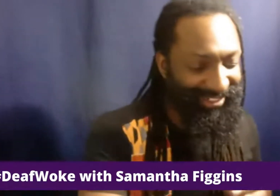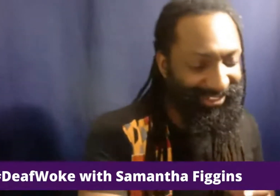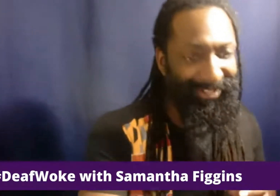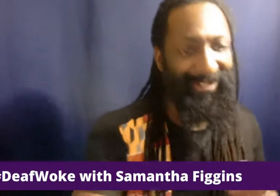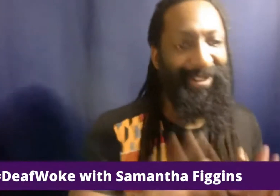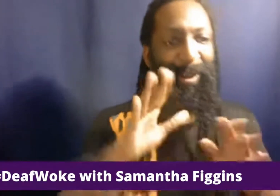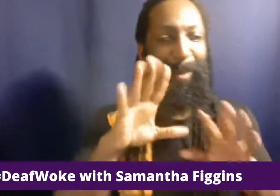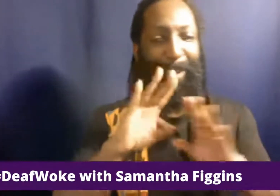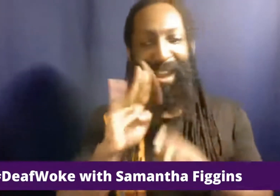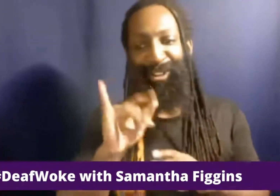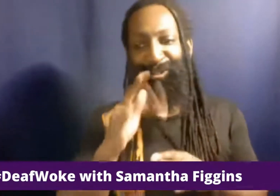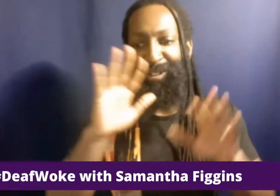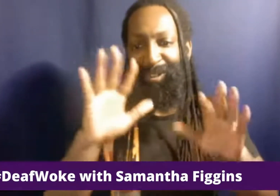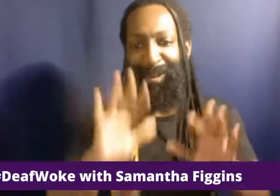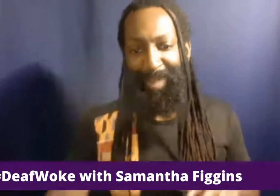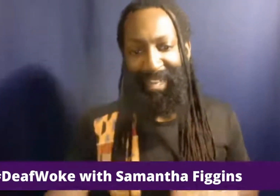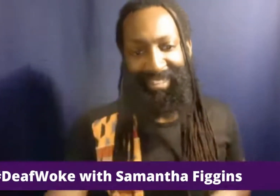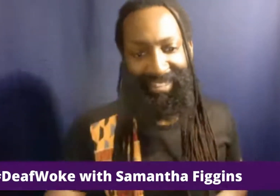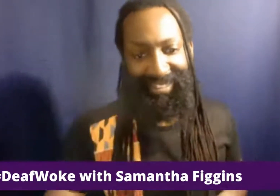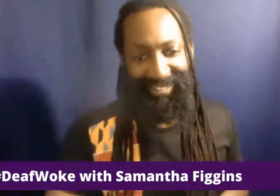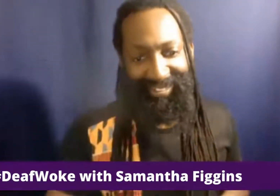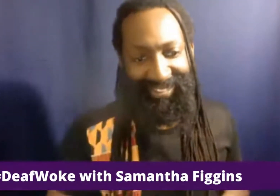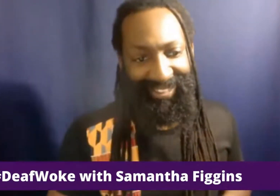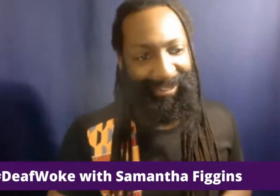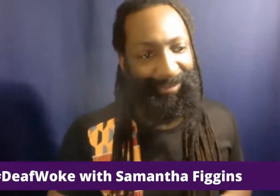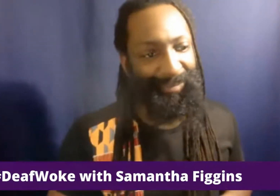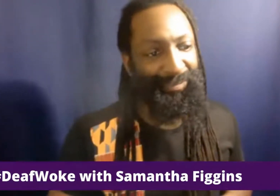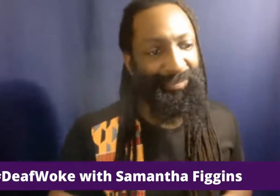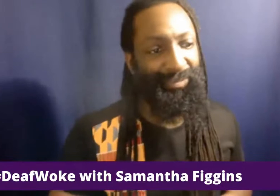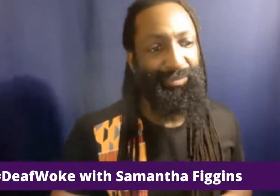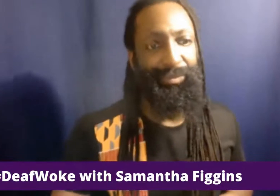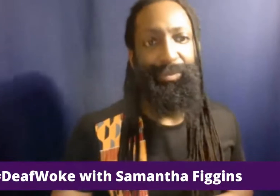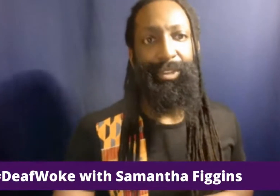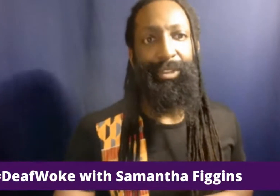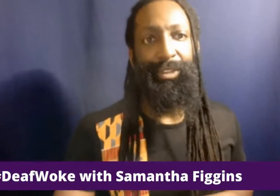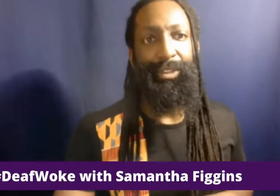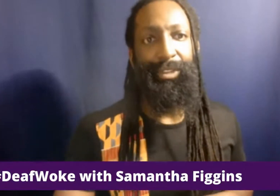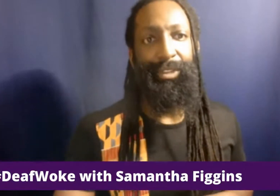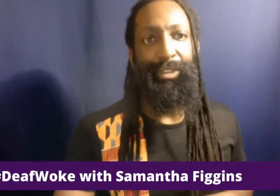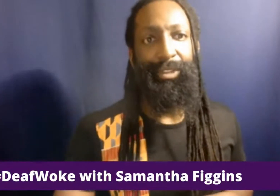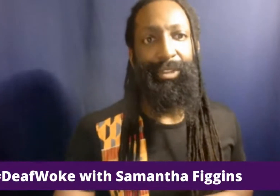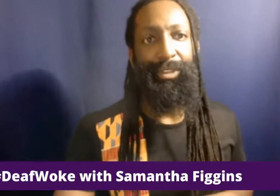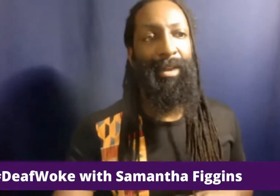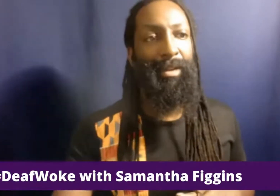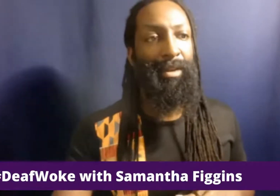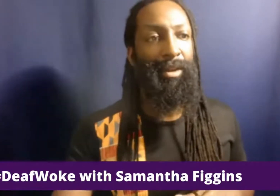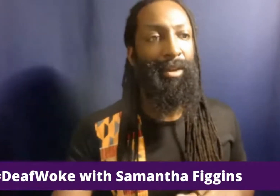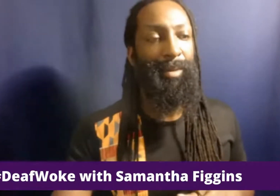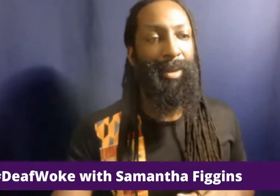bio. So, a bio was amazing. You know, so that,